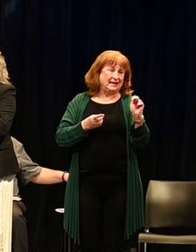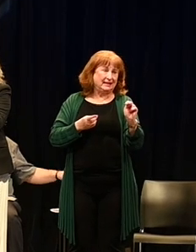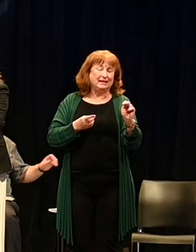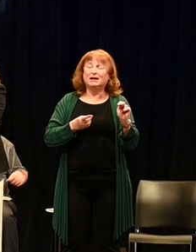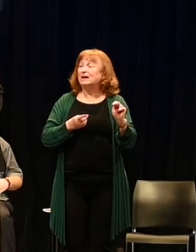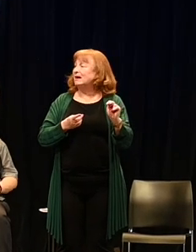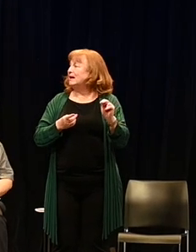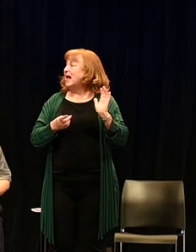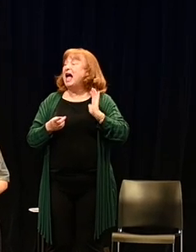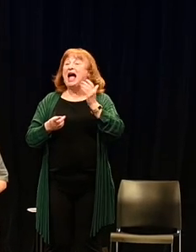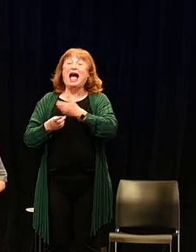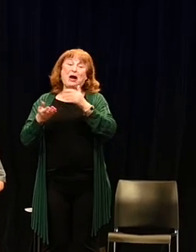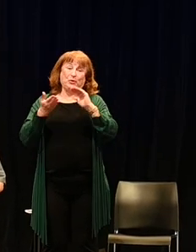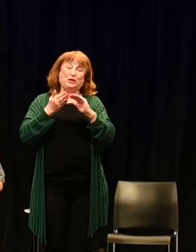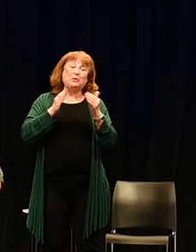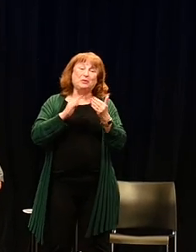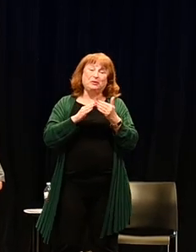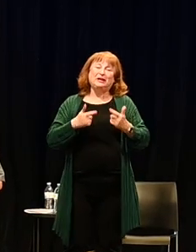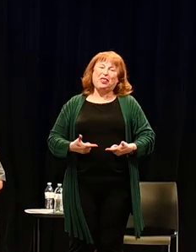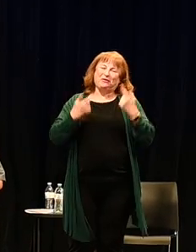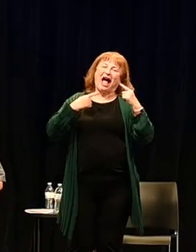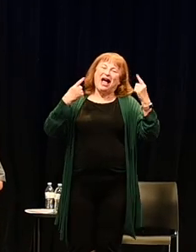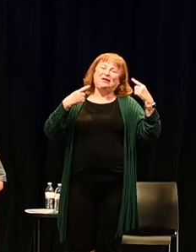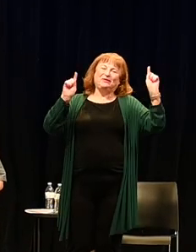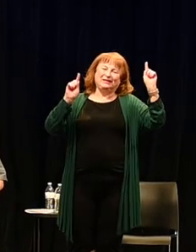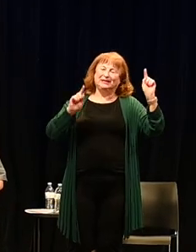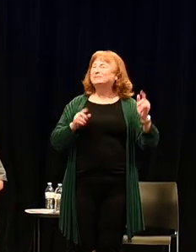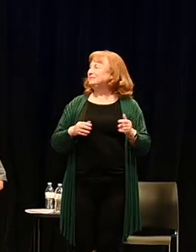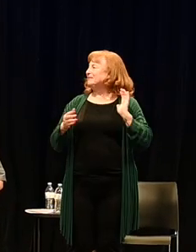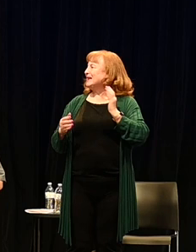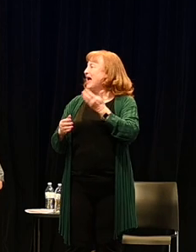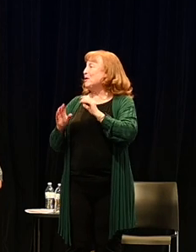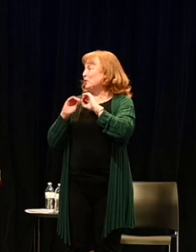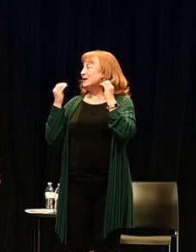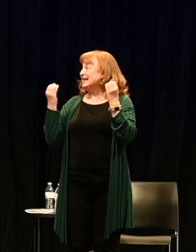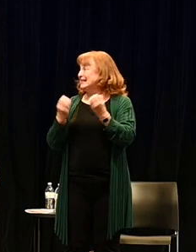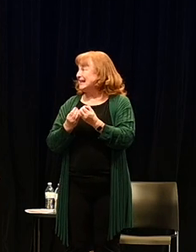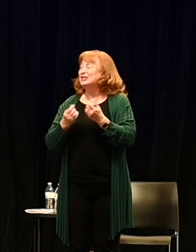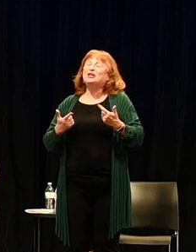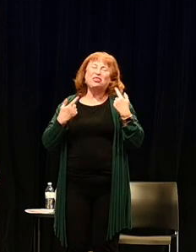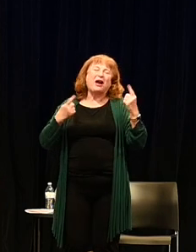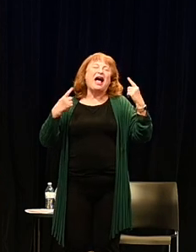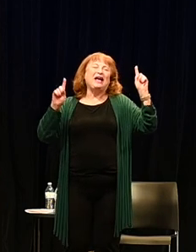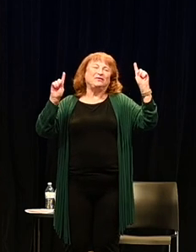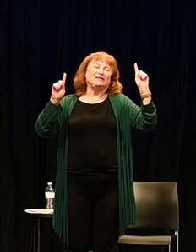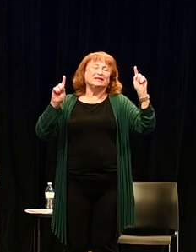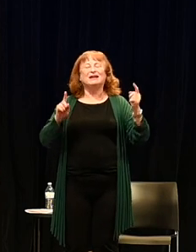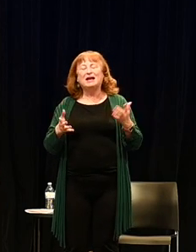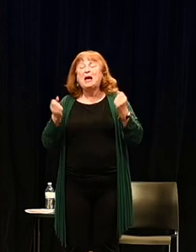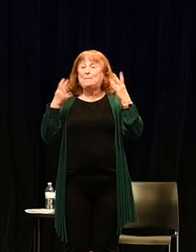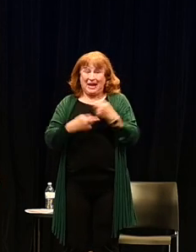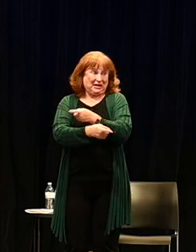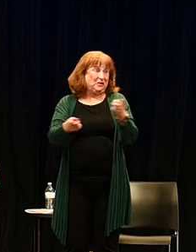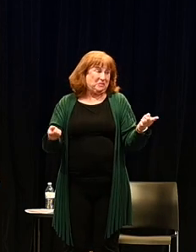that our community thrives, our organization thrives. And